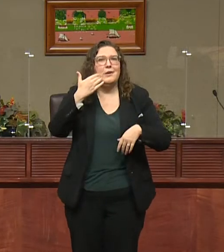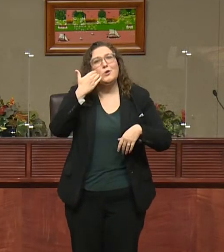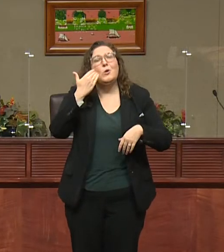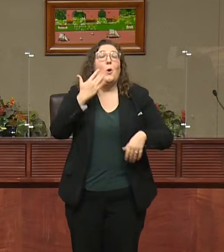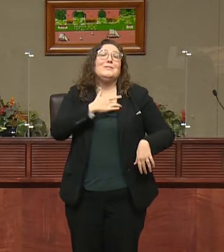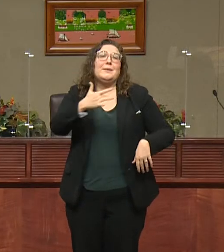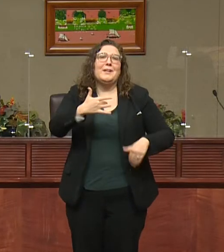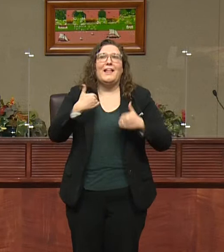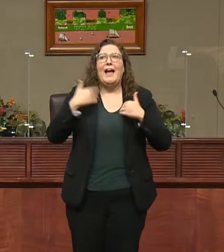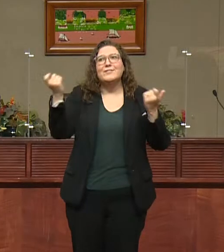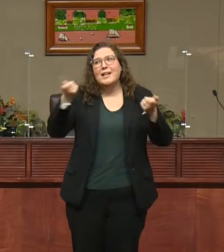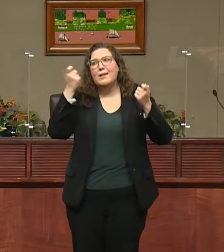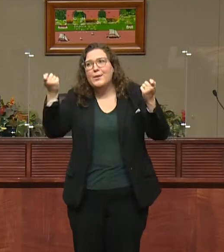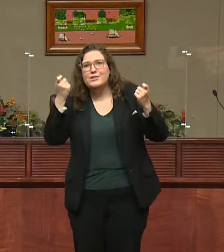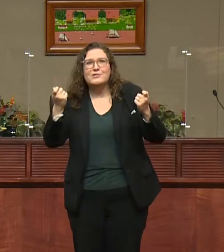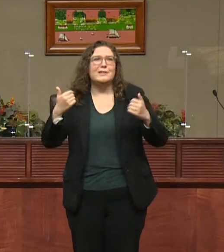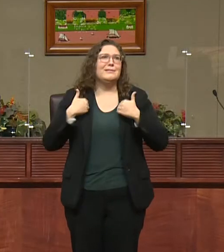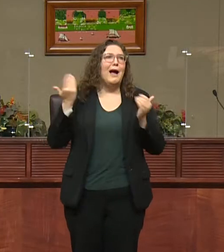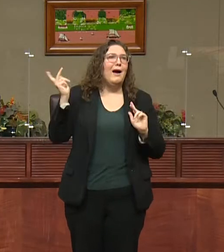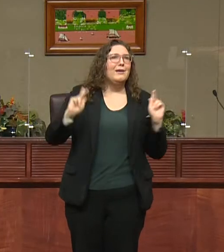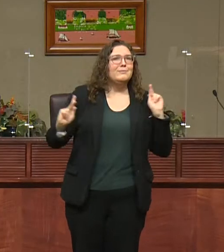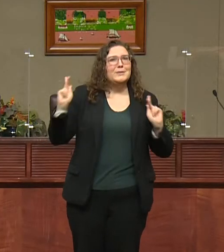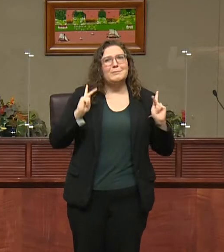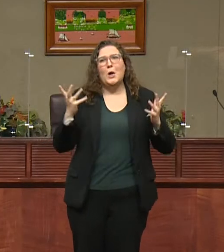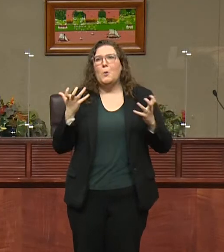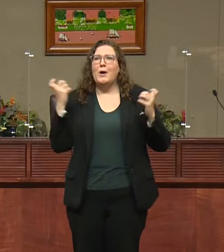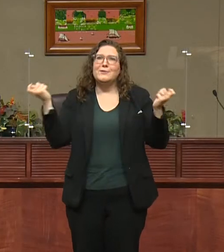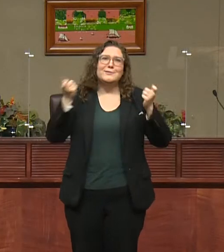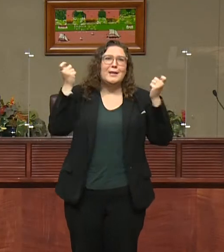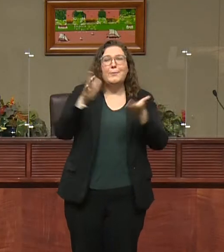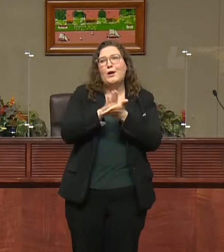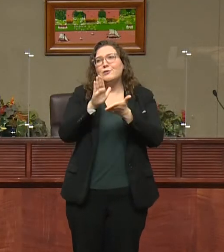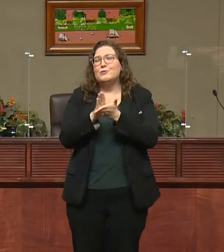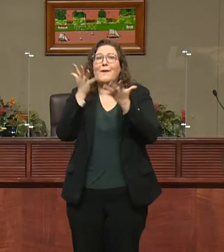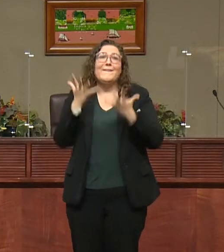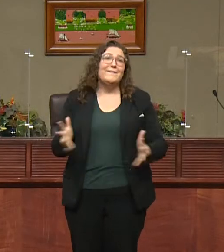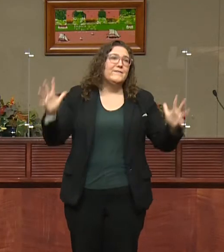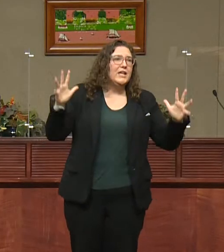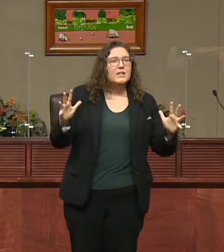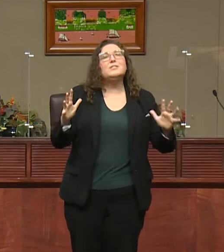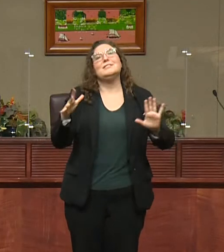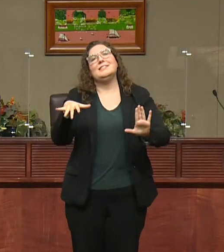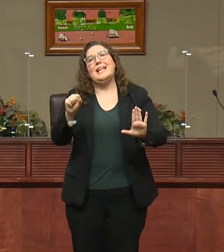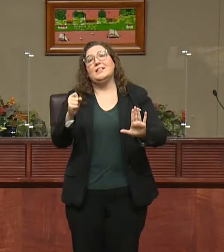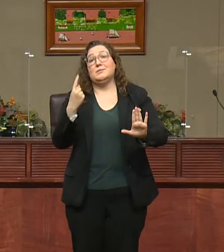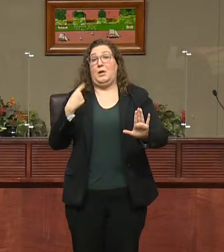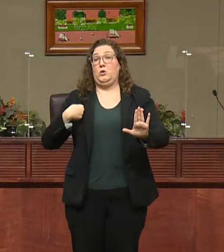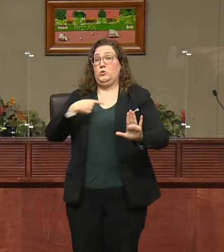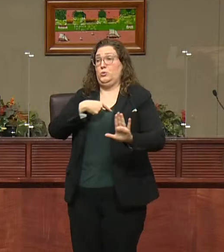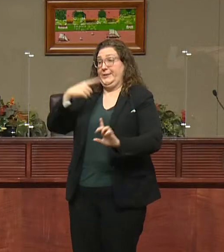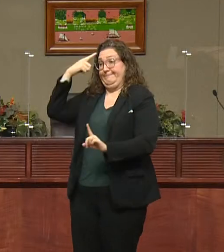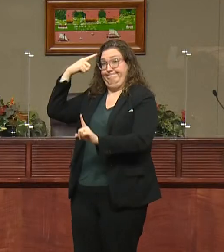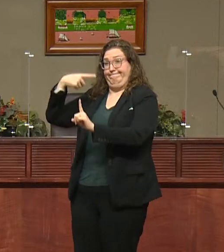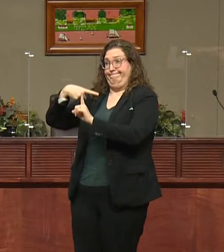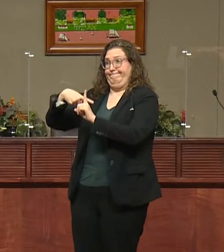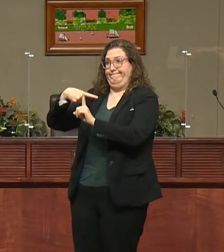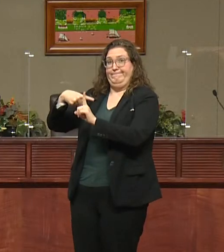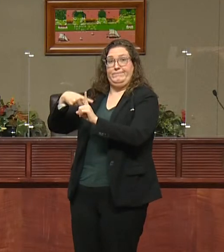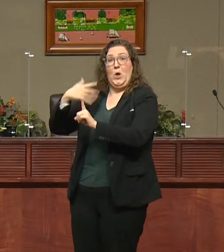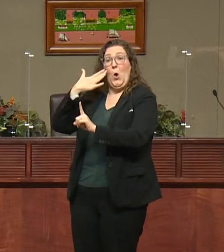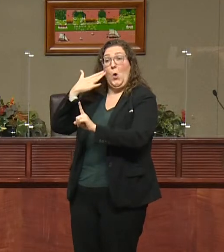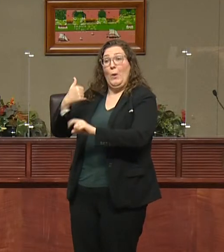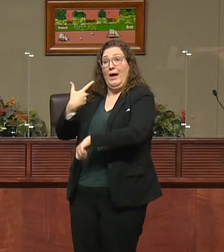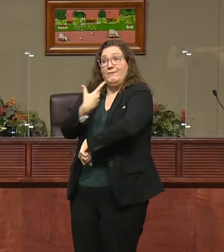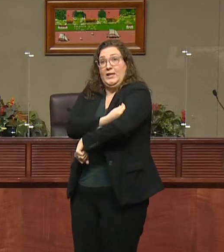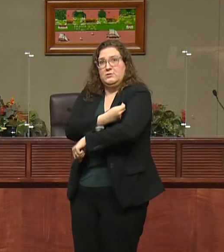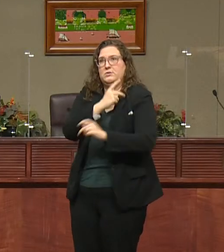of young persons. And so we just want to continue to remind you that as we are optimistically increasing the amount of